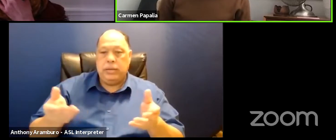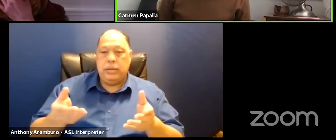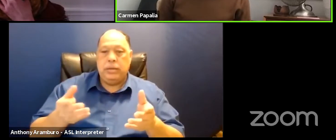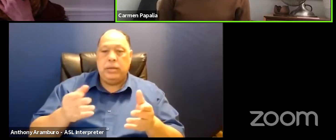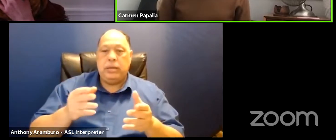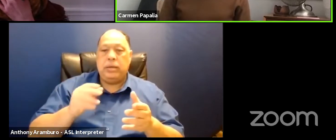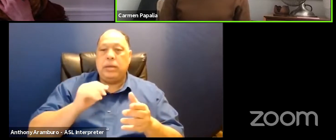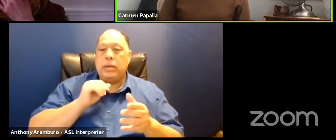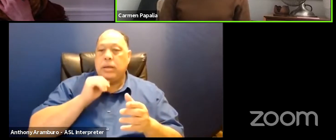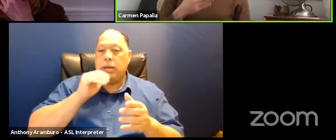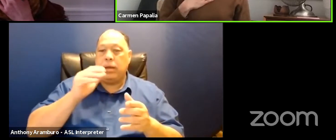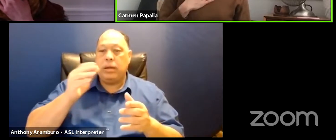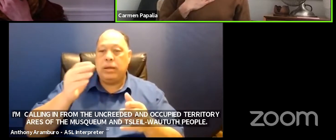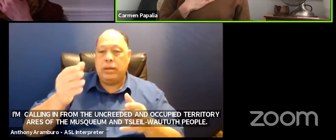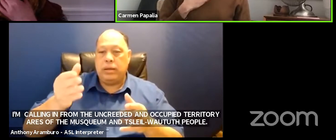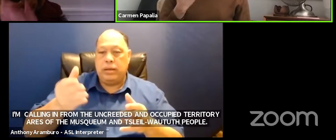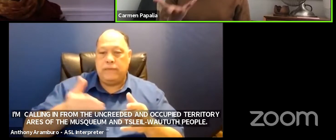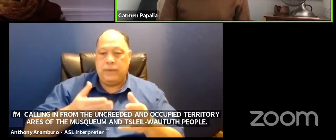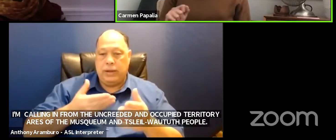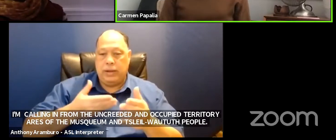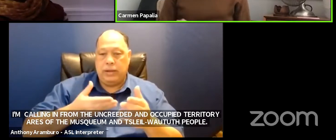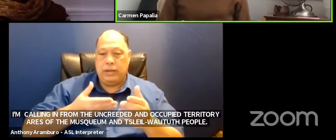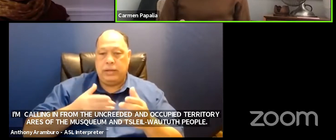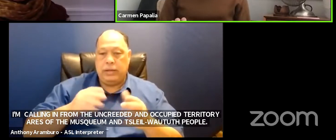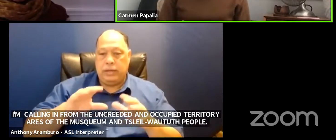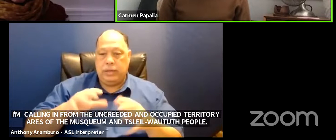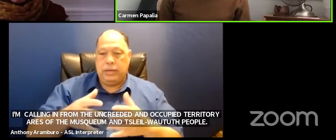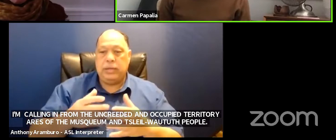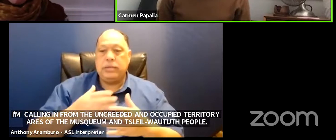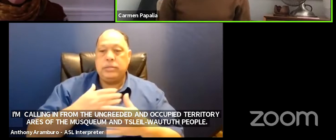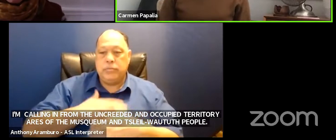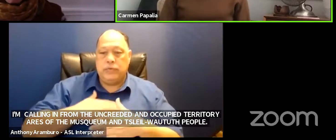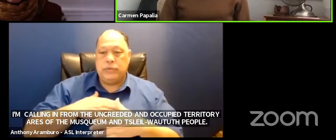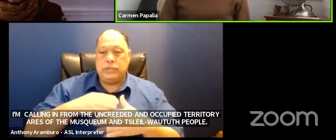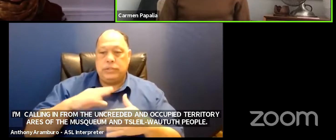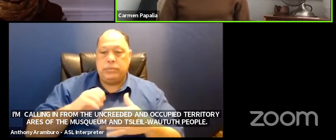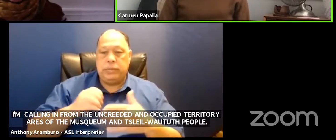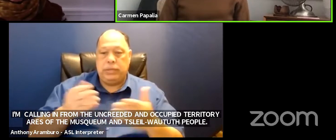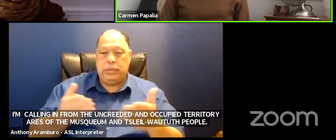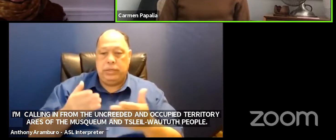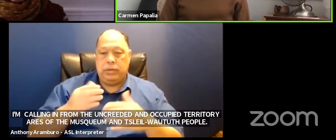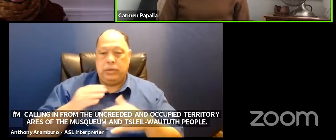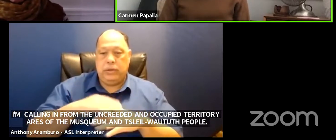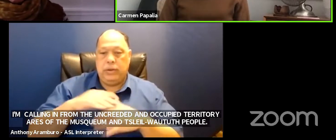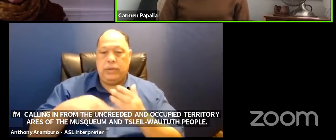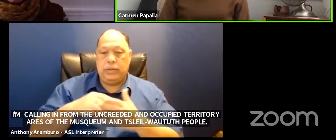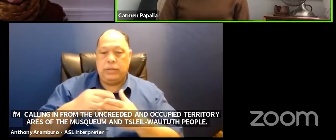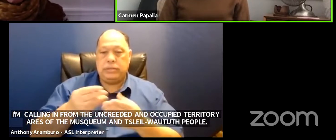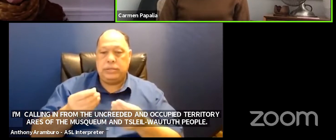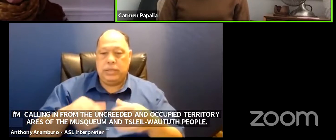on this land, so it's a privilege to be able to gather here and talk to you today about